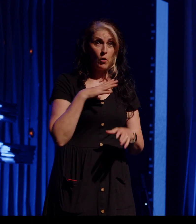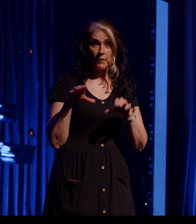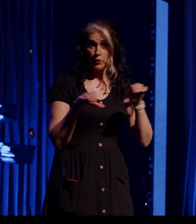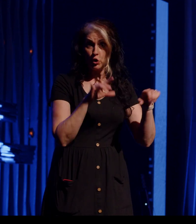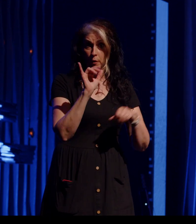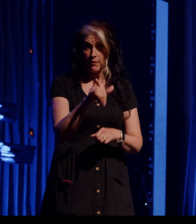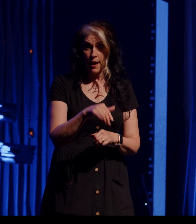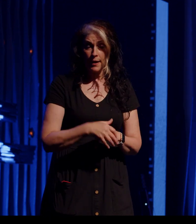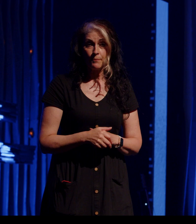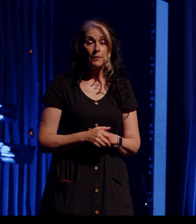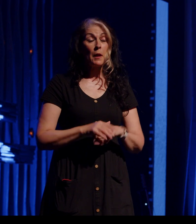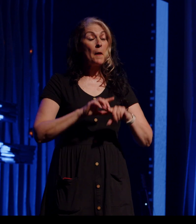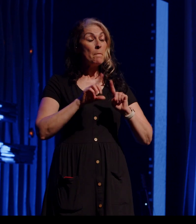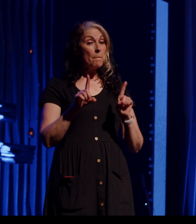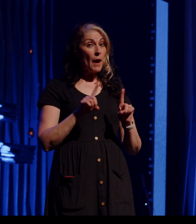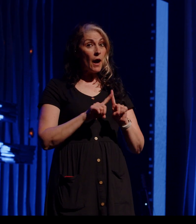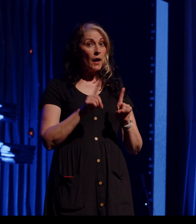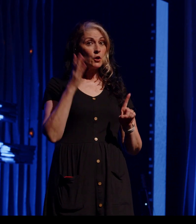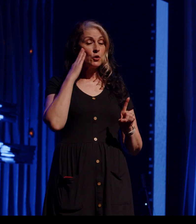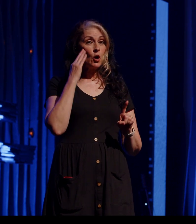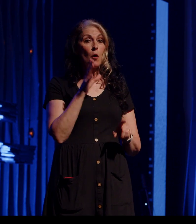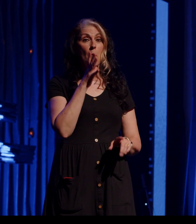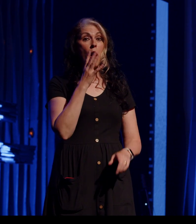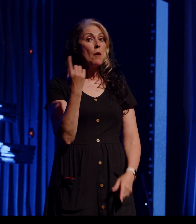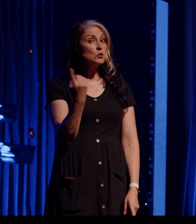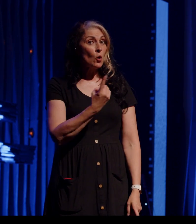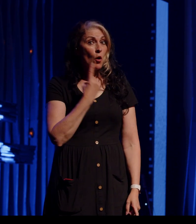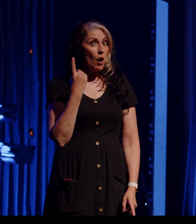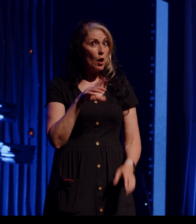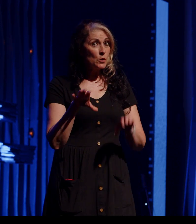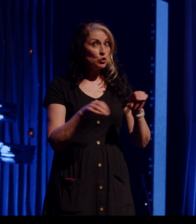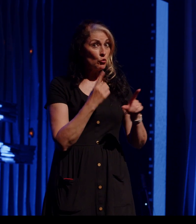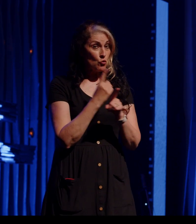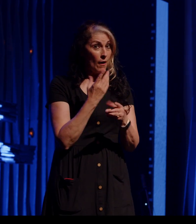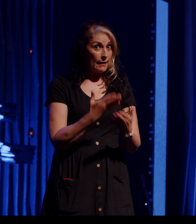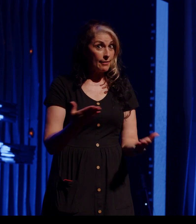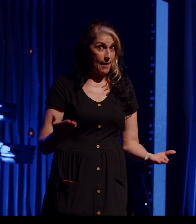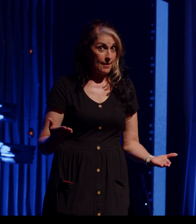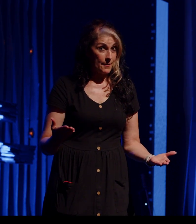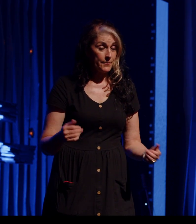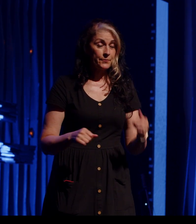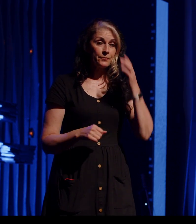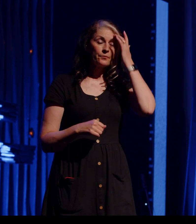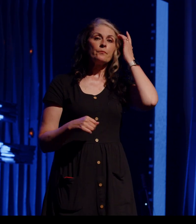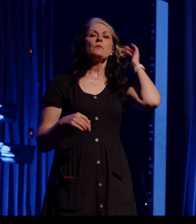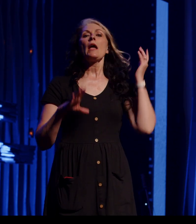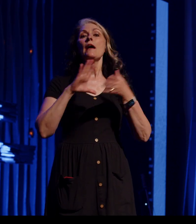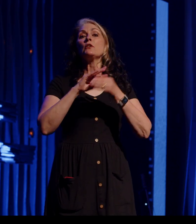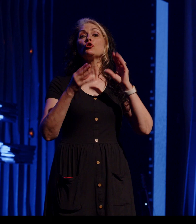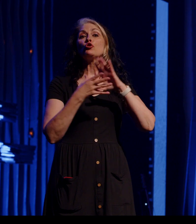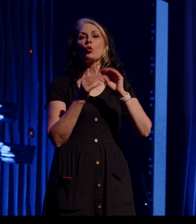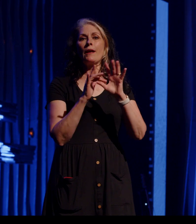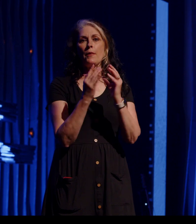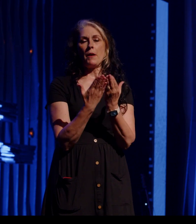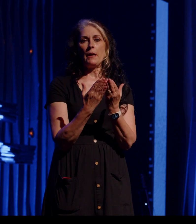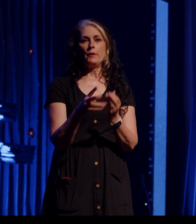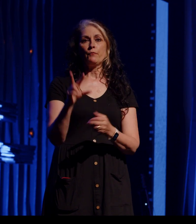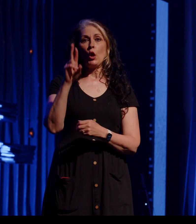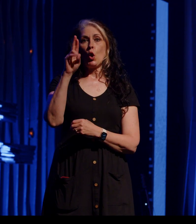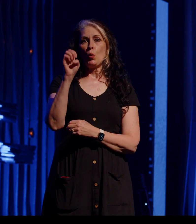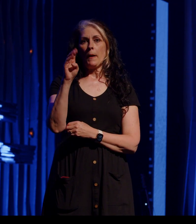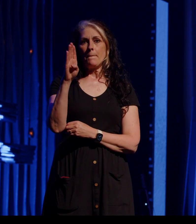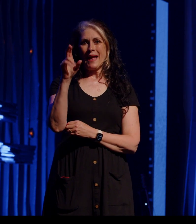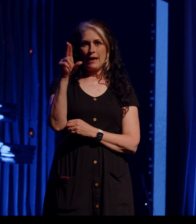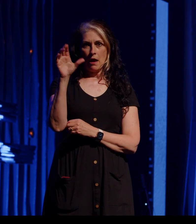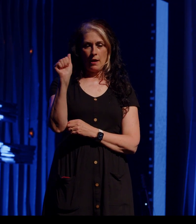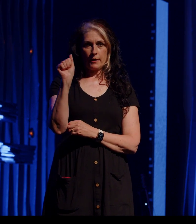that. But you know, moms don't always do the right thing. We have a story in the Bible, Rebecca,